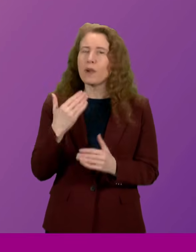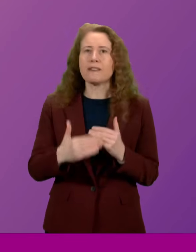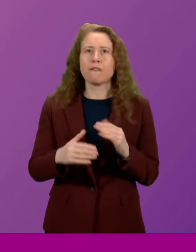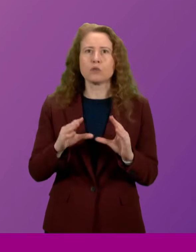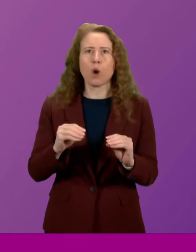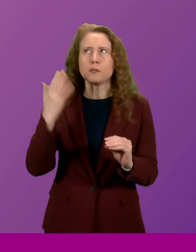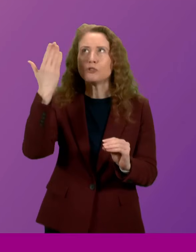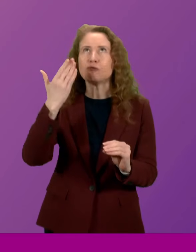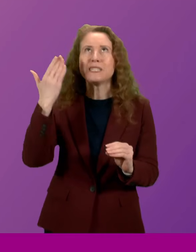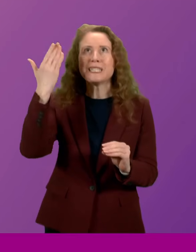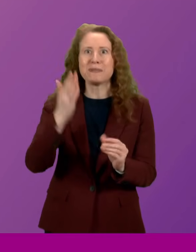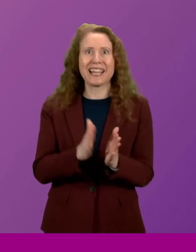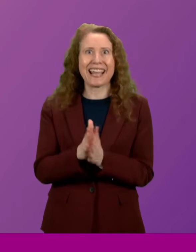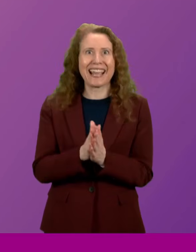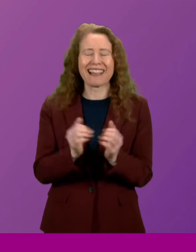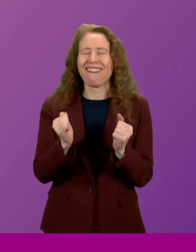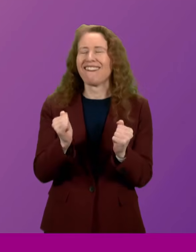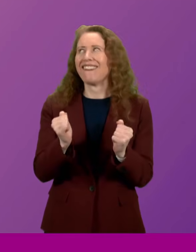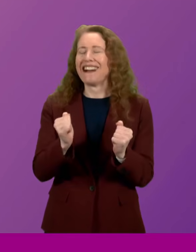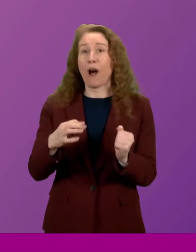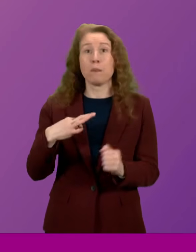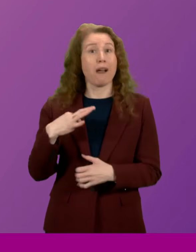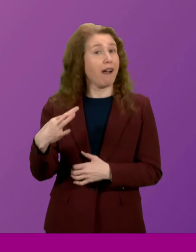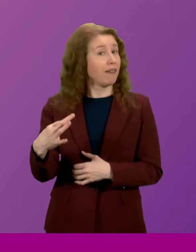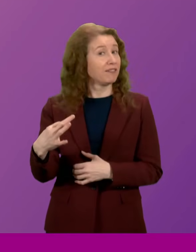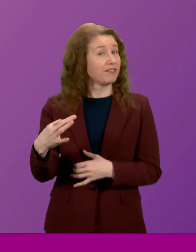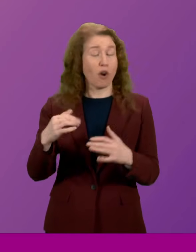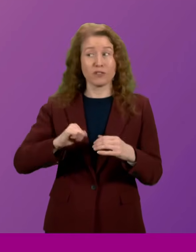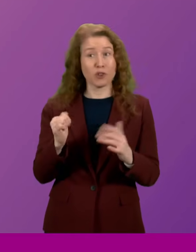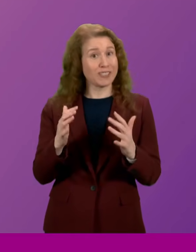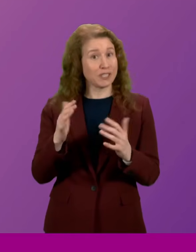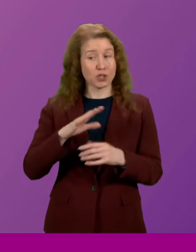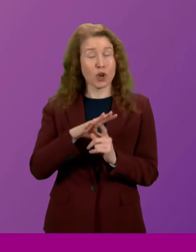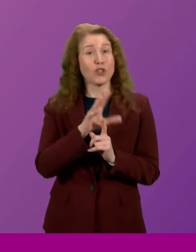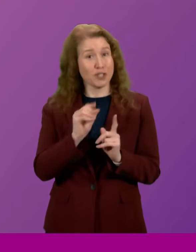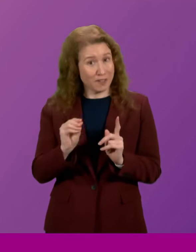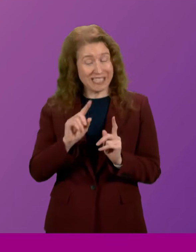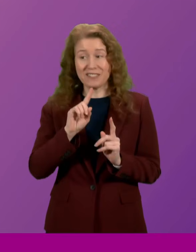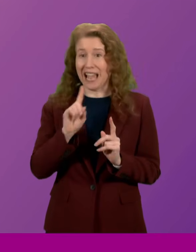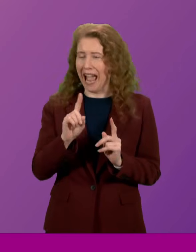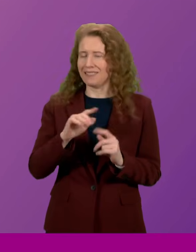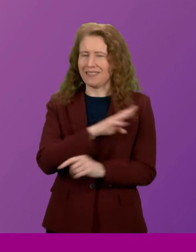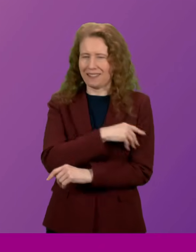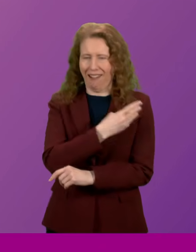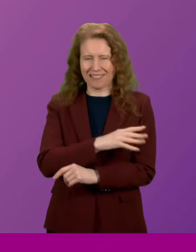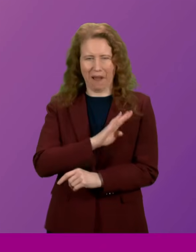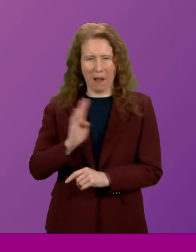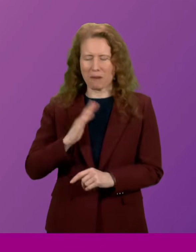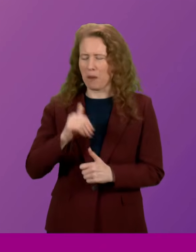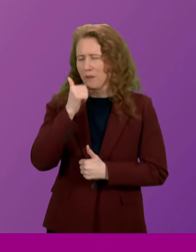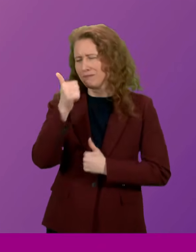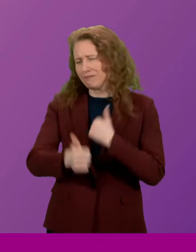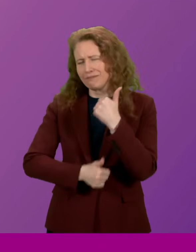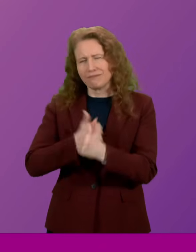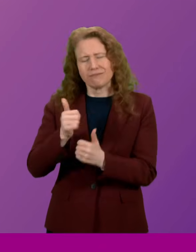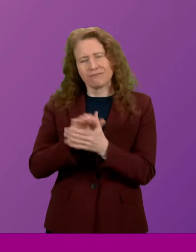stopped dreaming. And on behalf of the Scottish Conservatives and the Tartan Army, I want to congratulate